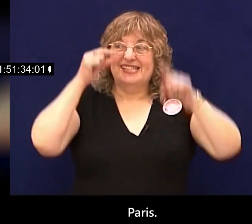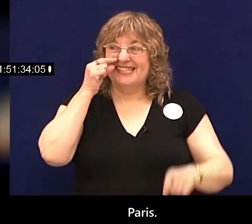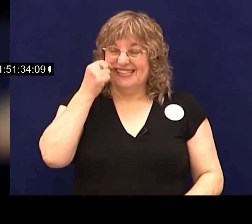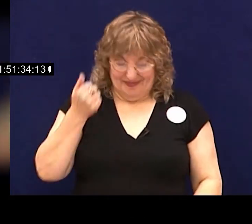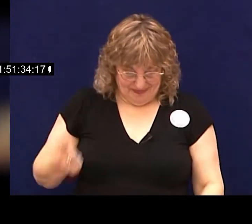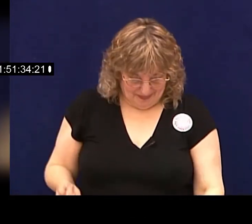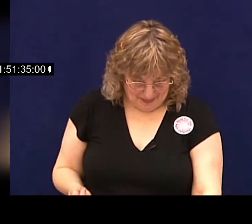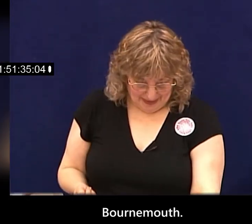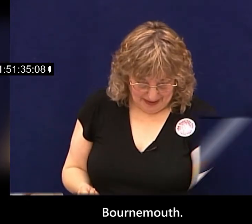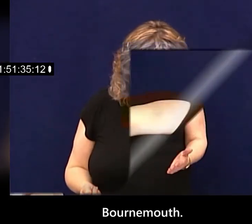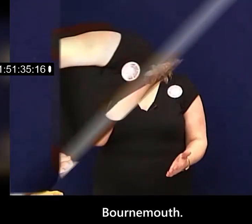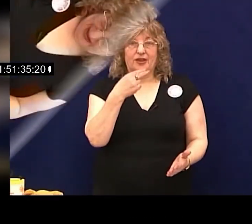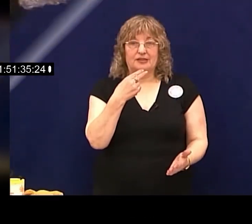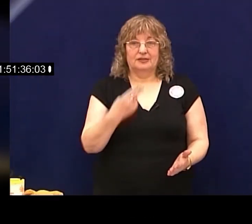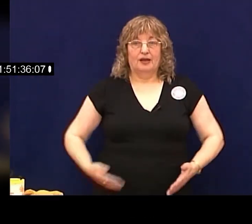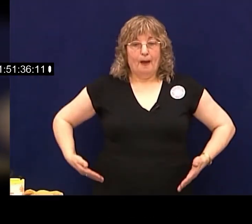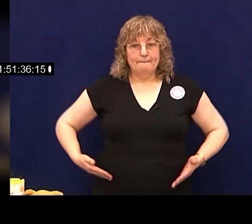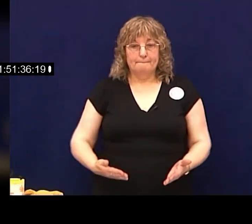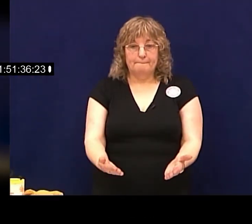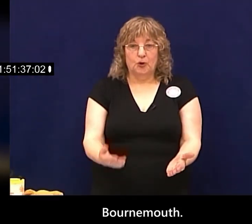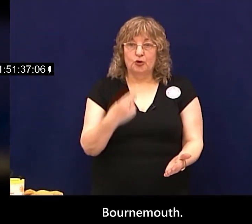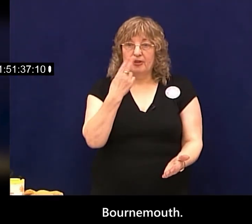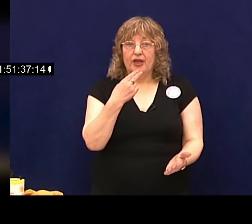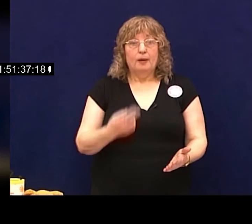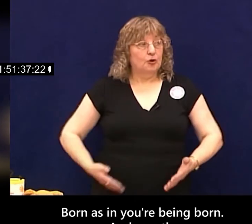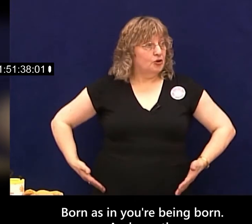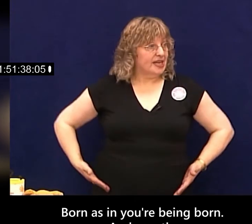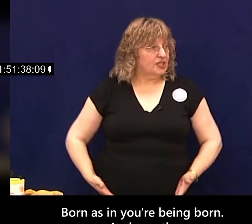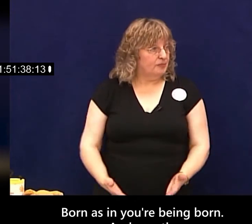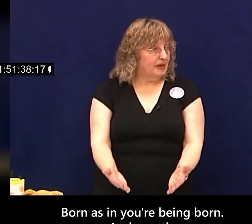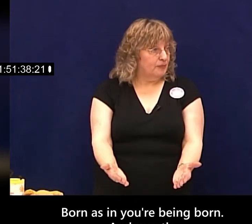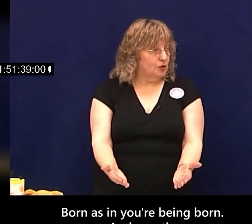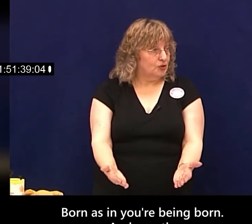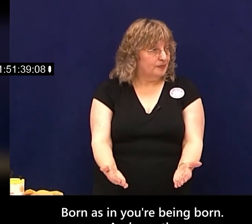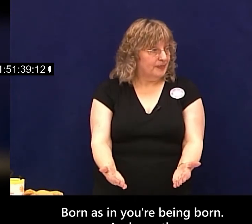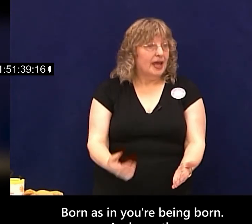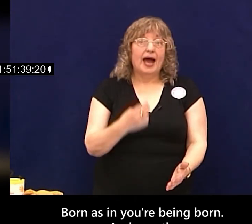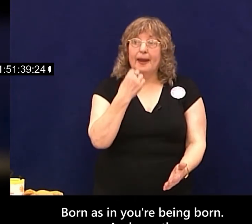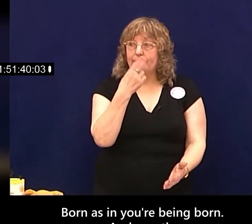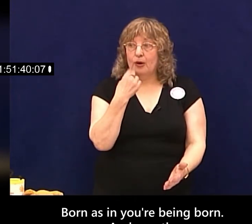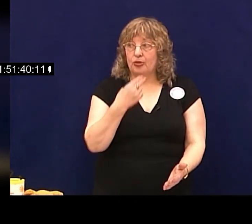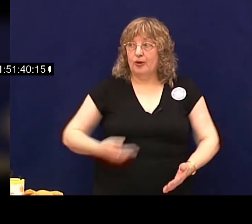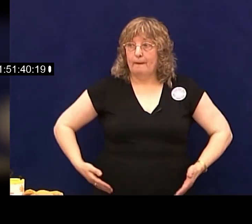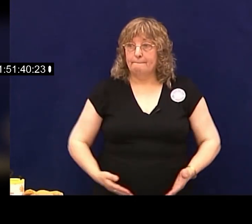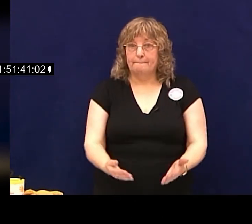Paris. Bournemouth. Bournemouth. Born as in you've been born, and mouth.